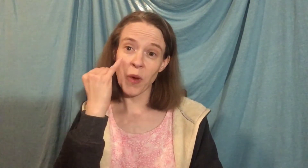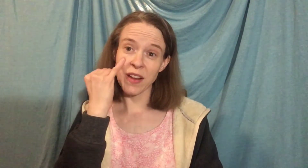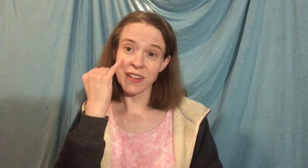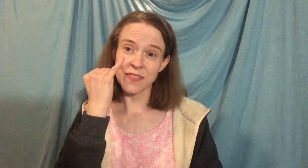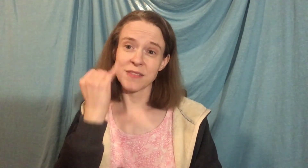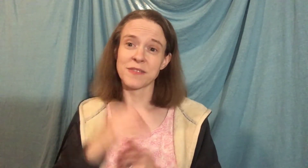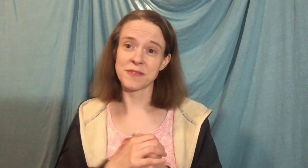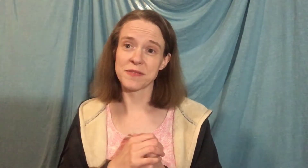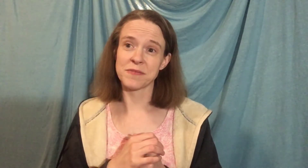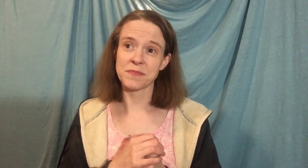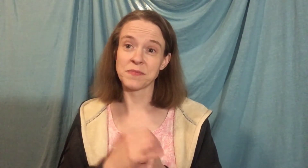What if?